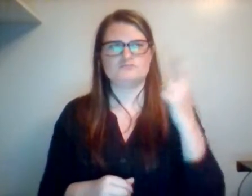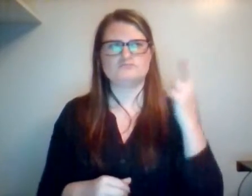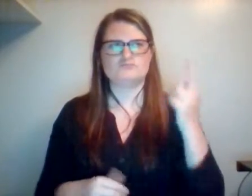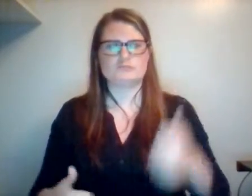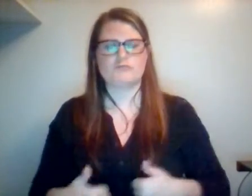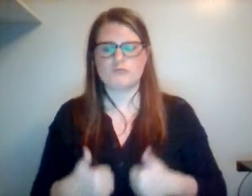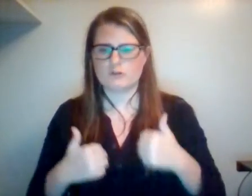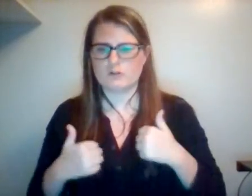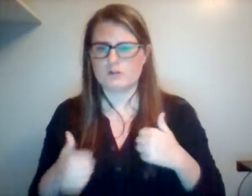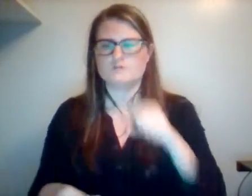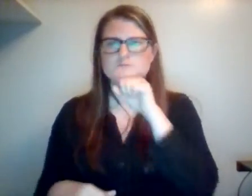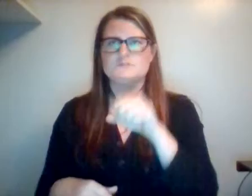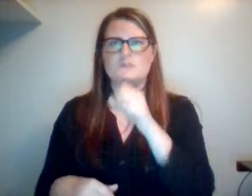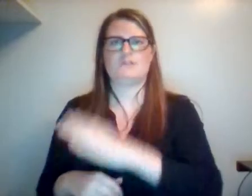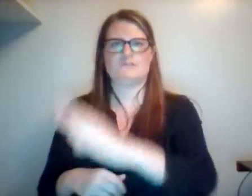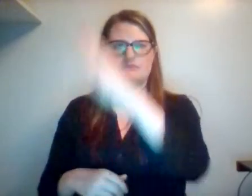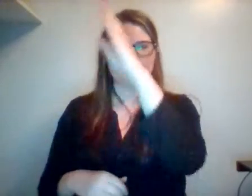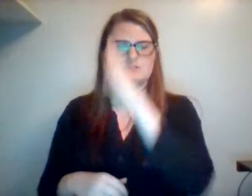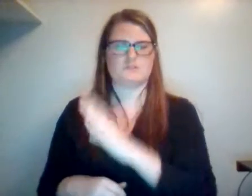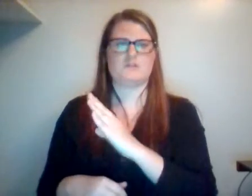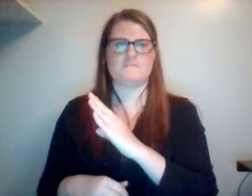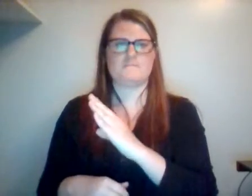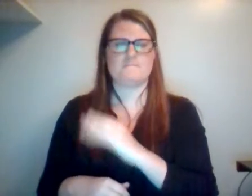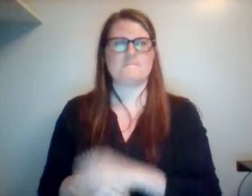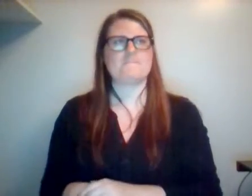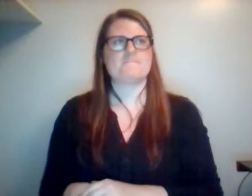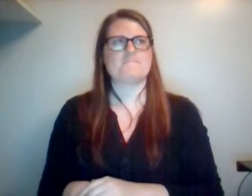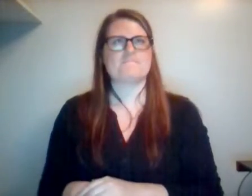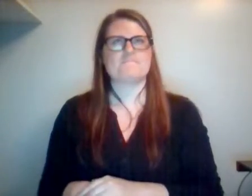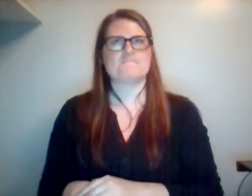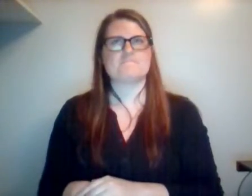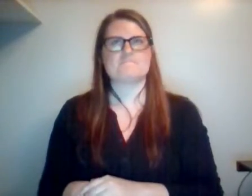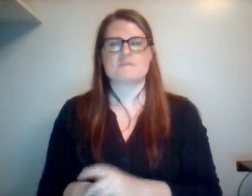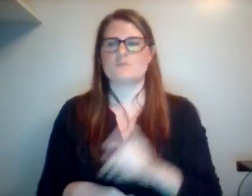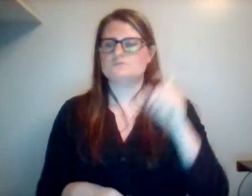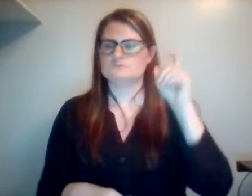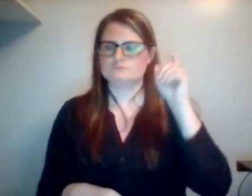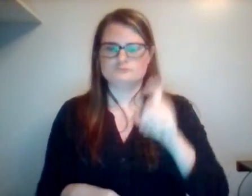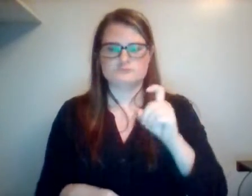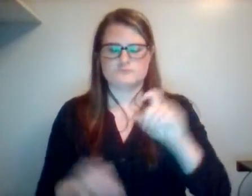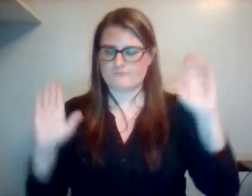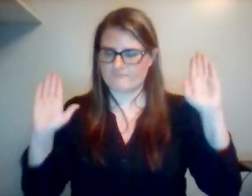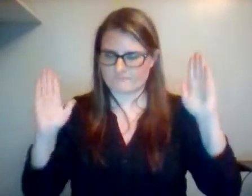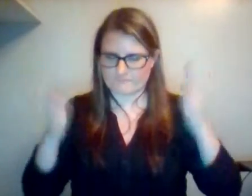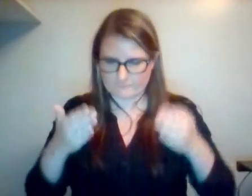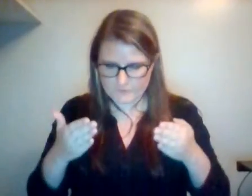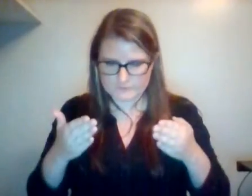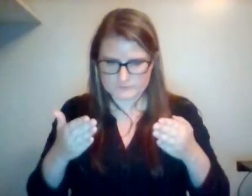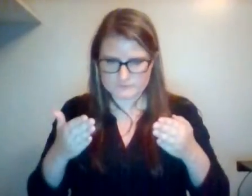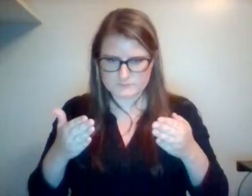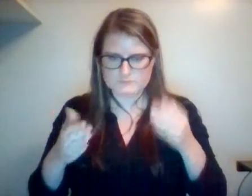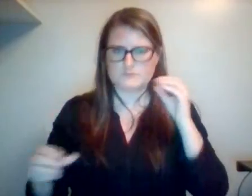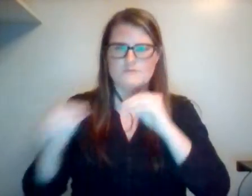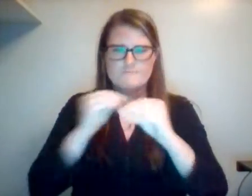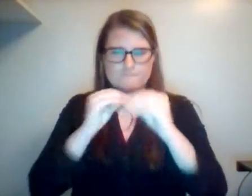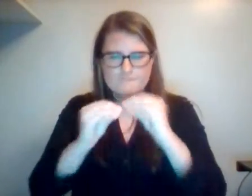some refocusing, to put it mildly. This takes some focusing of our souls by